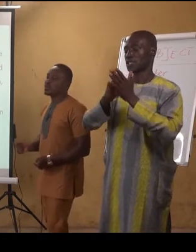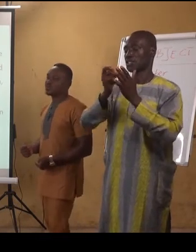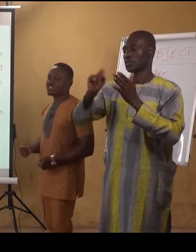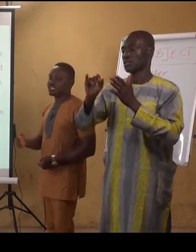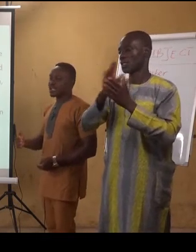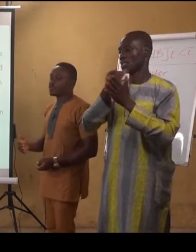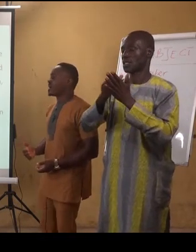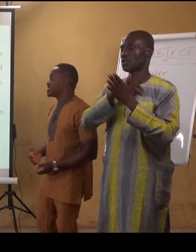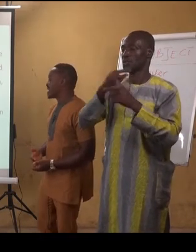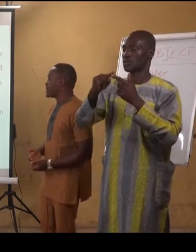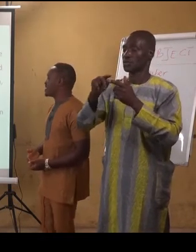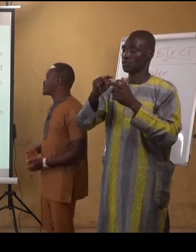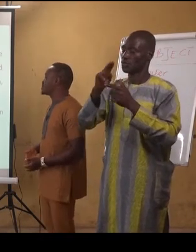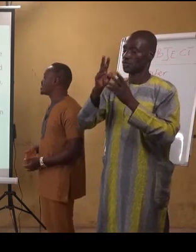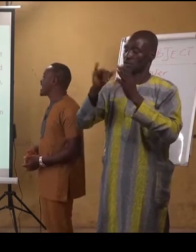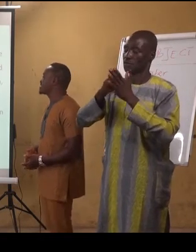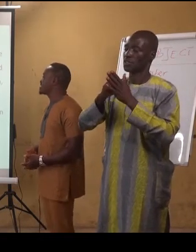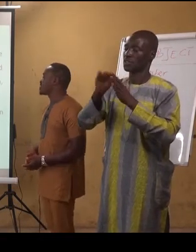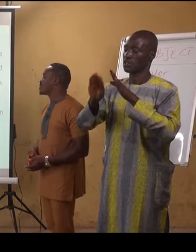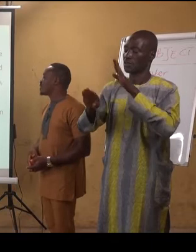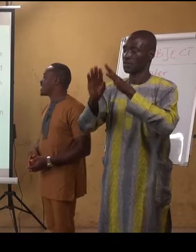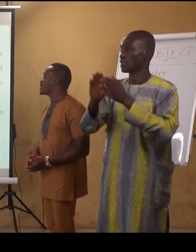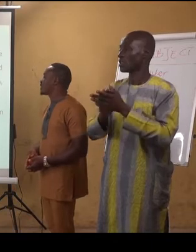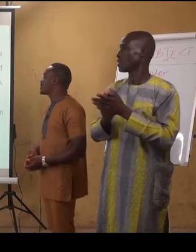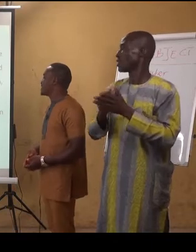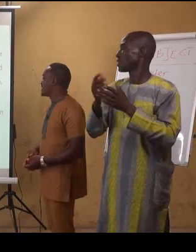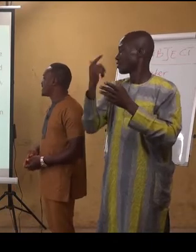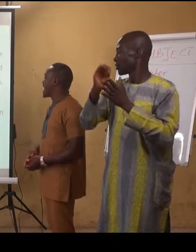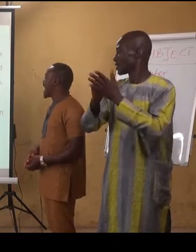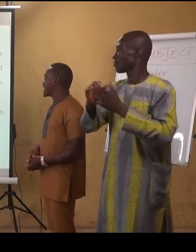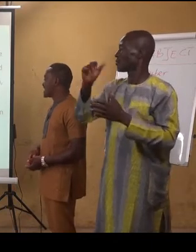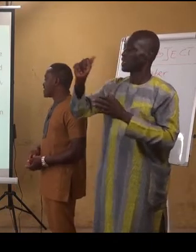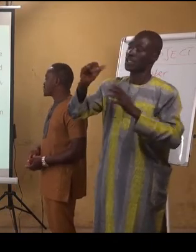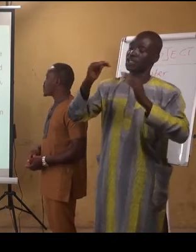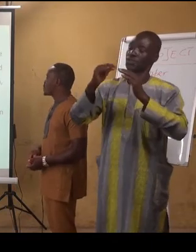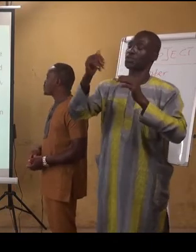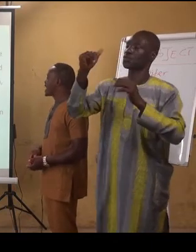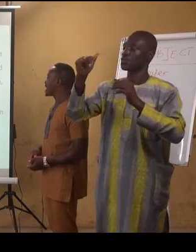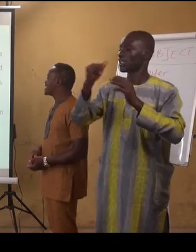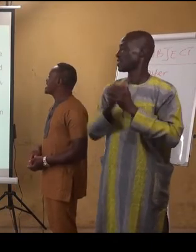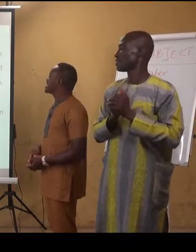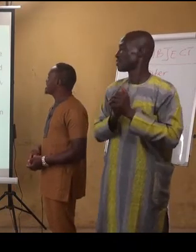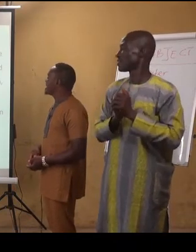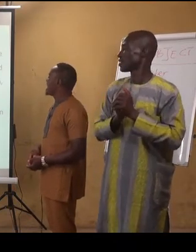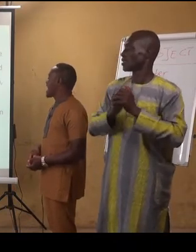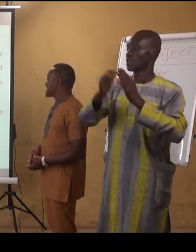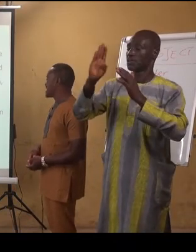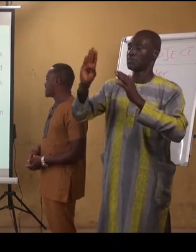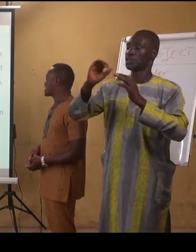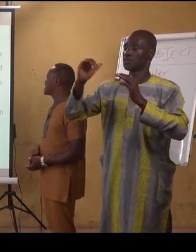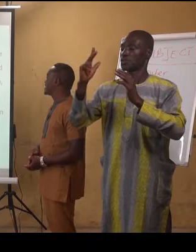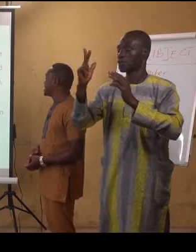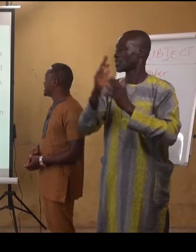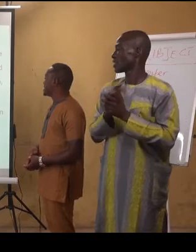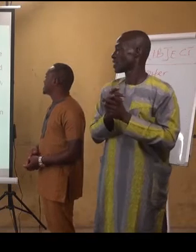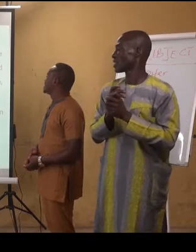to solve it step by step. It's written x is equals to a plus b asterisk open bracket c